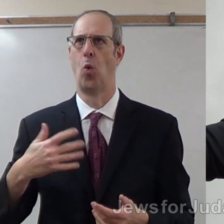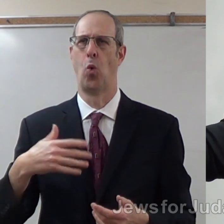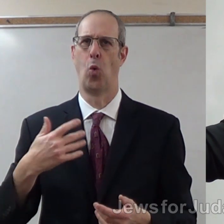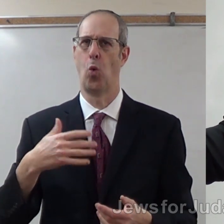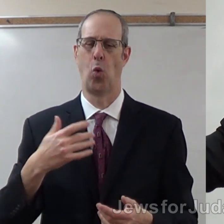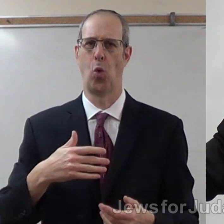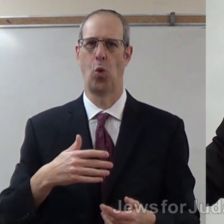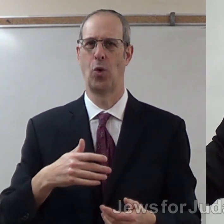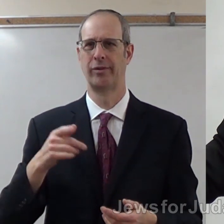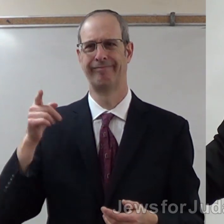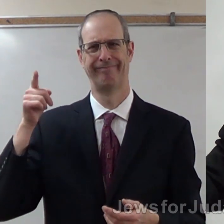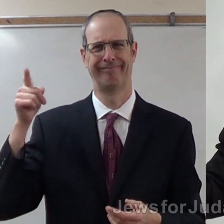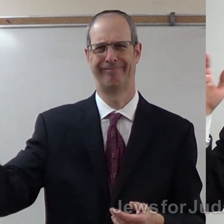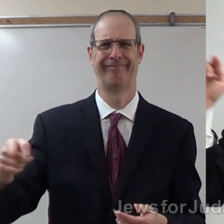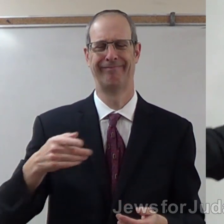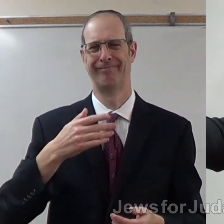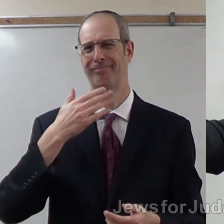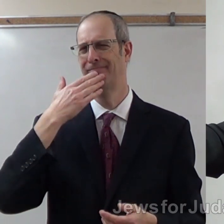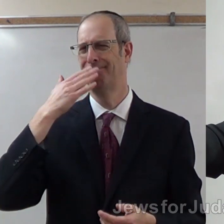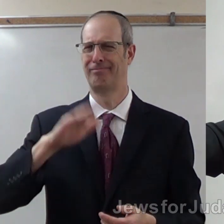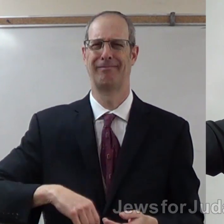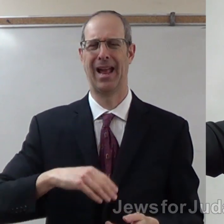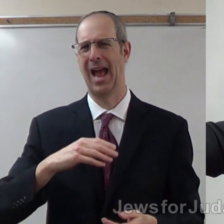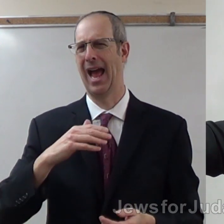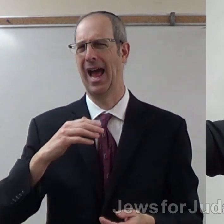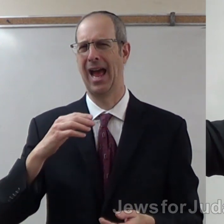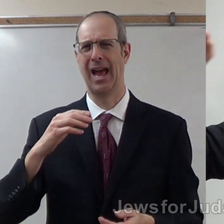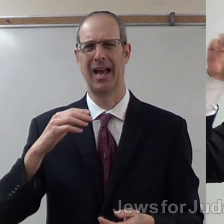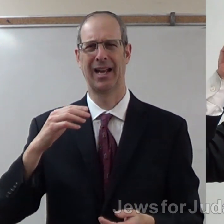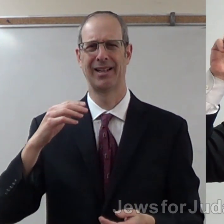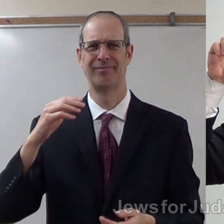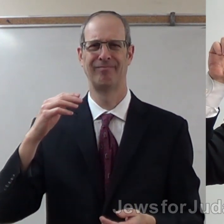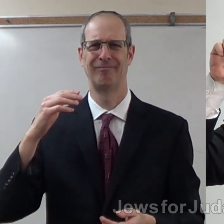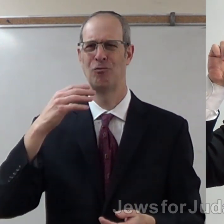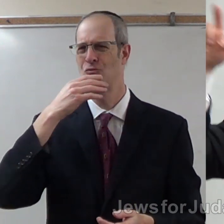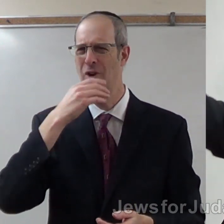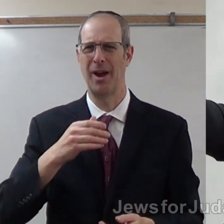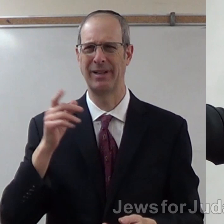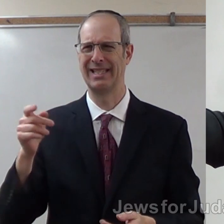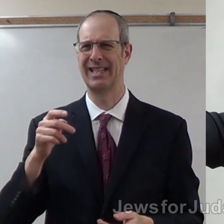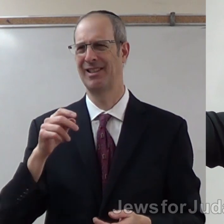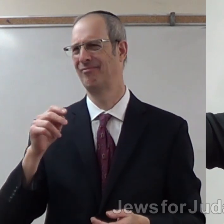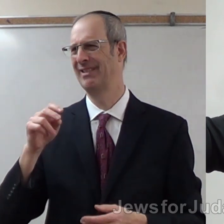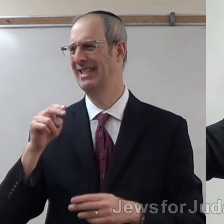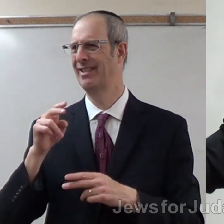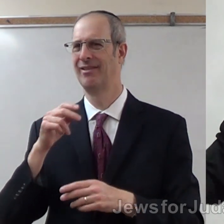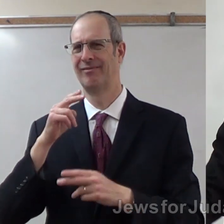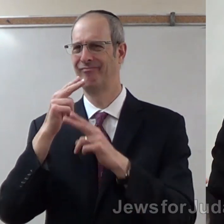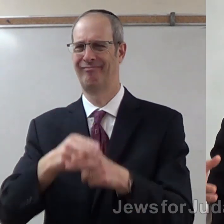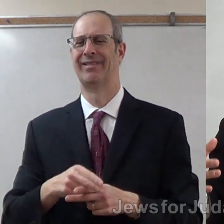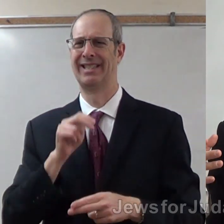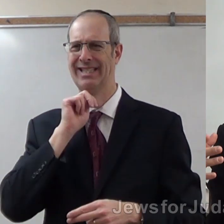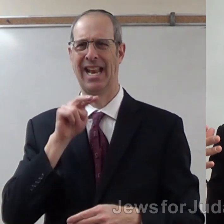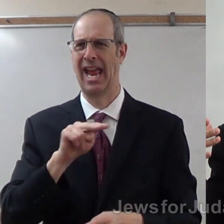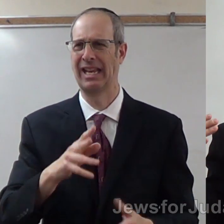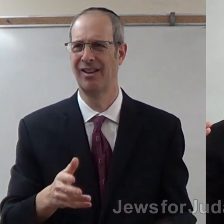that Skobac, that Michael Skobac, he is a snake. He's horrible.